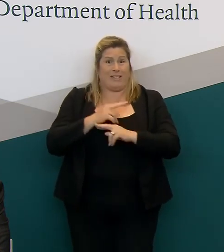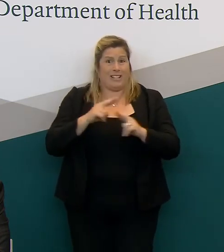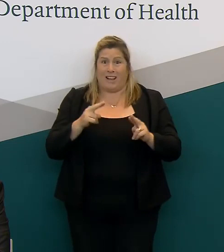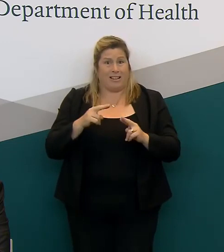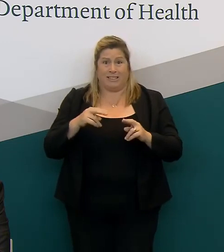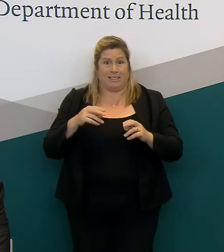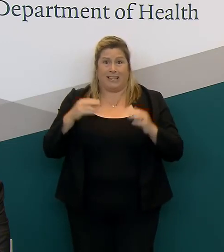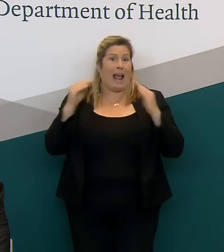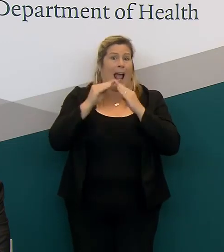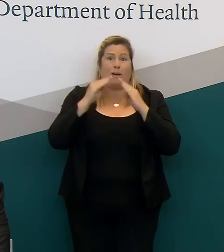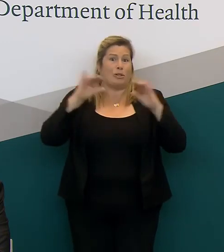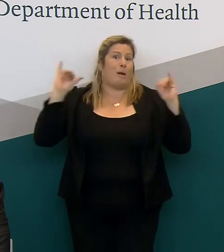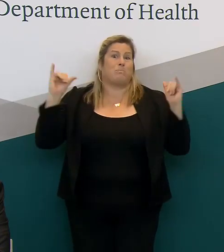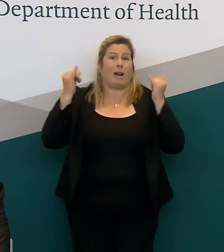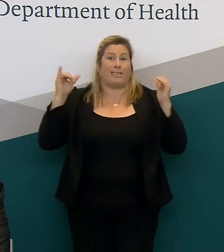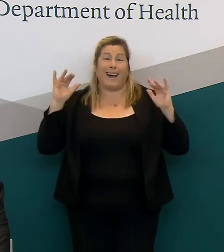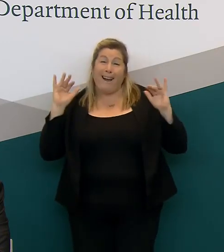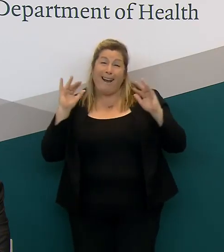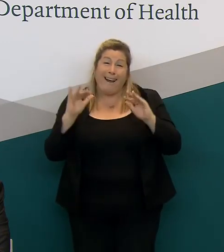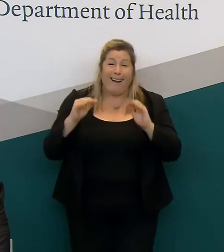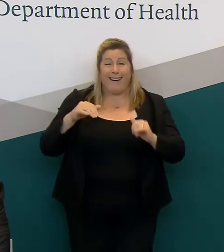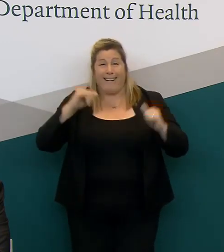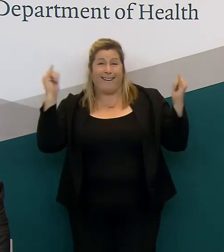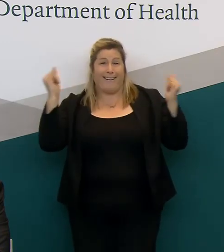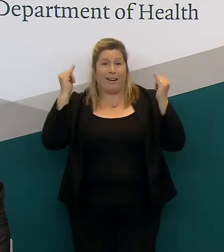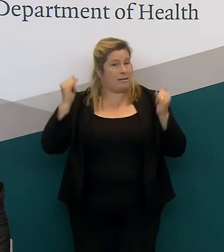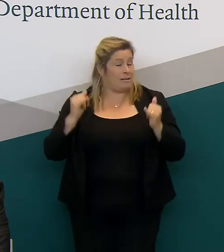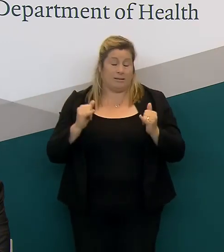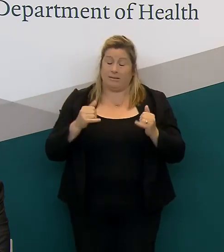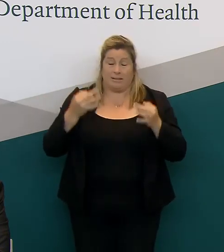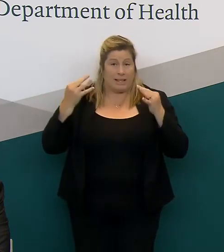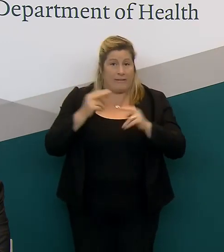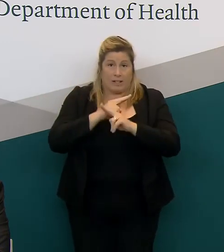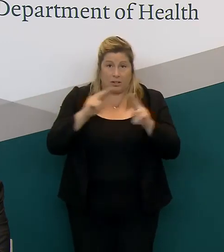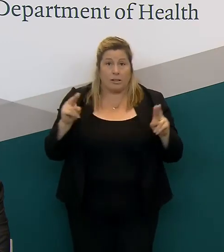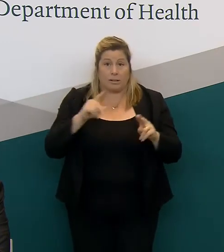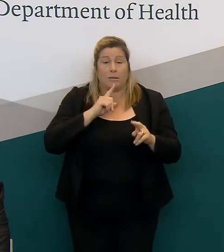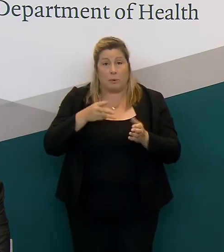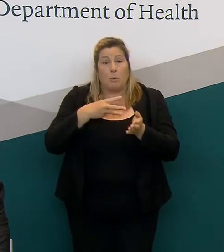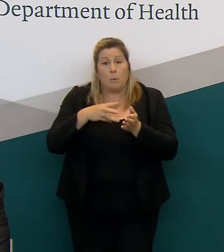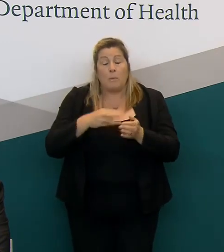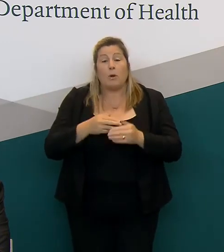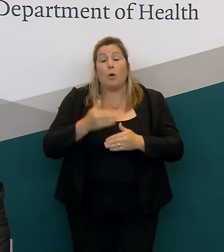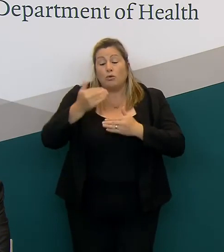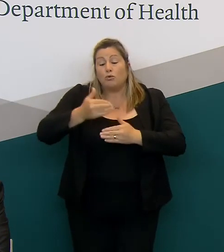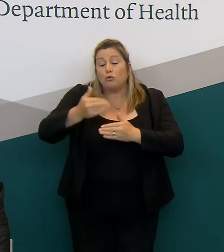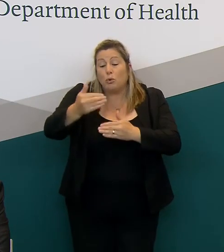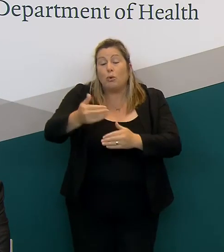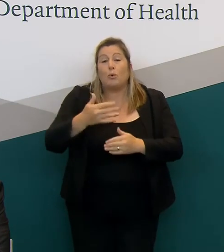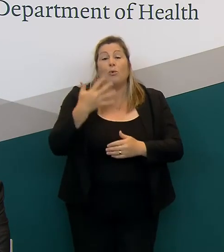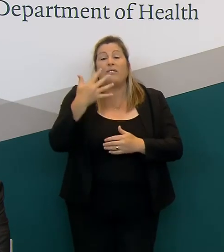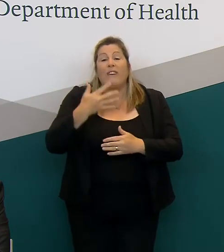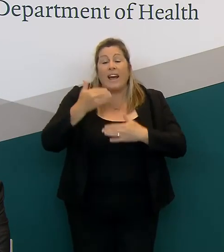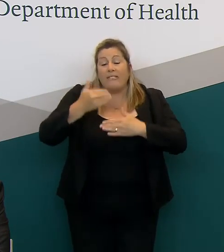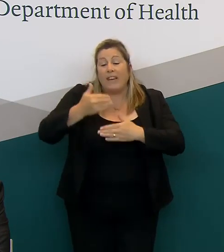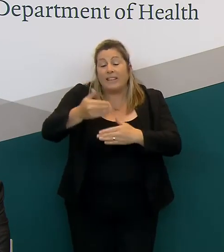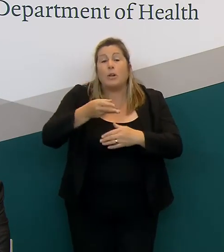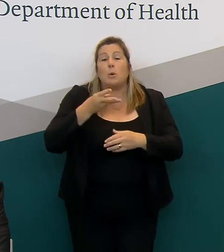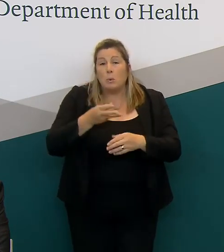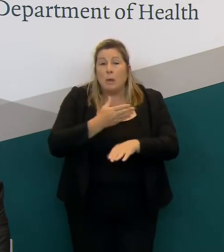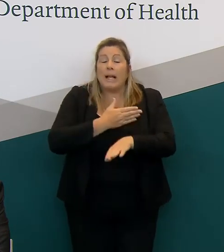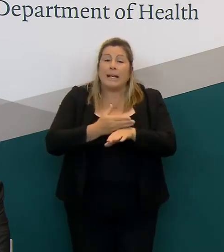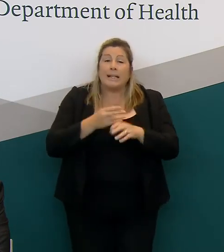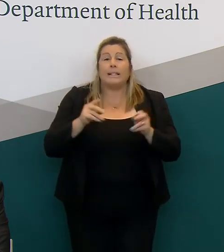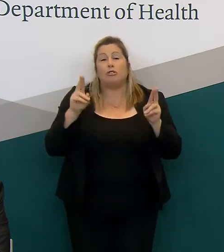appropriate. And as we move through the phases, our advice will change, and hopefully as we ease the restrictions, we will ease, if you like, the